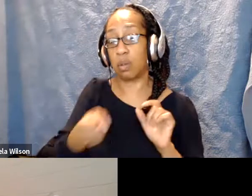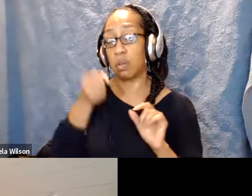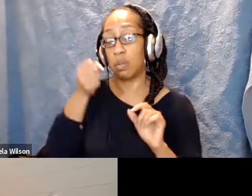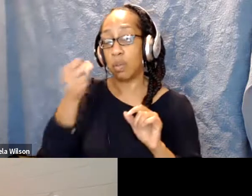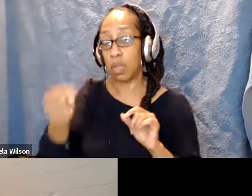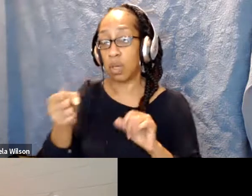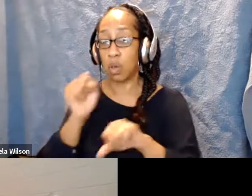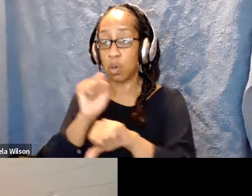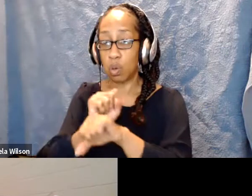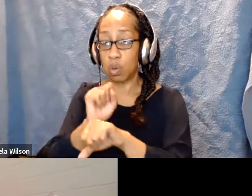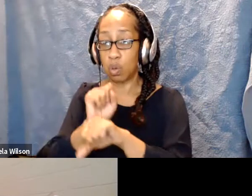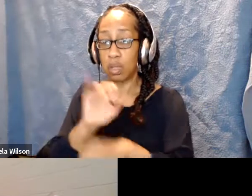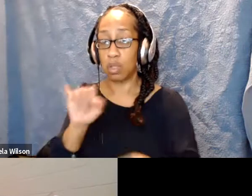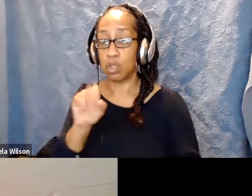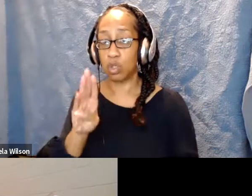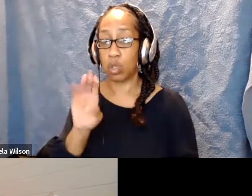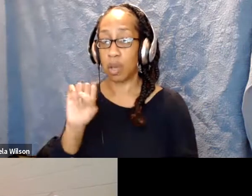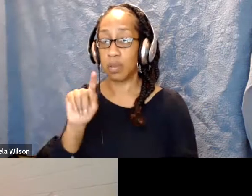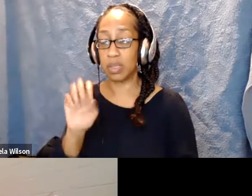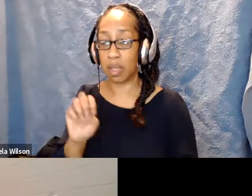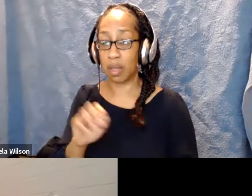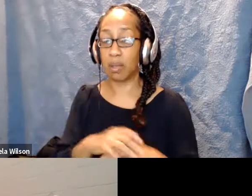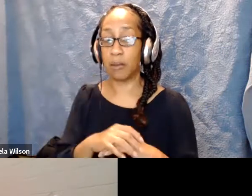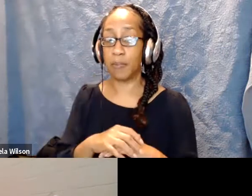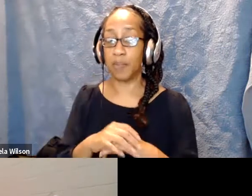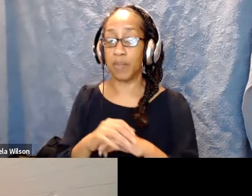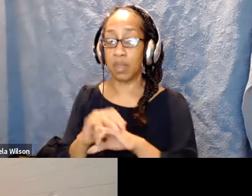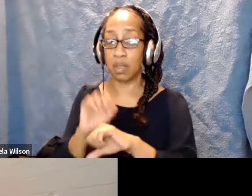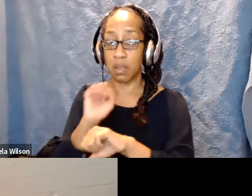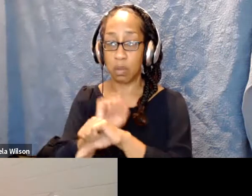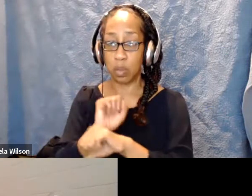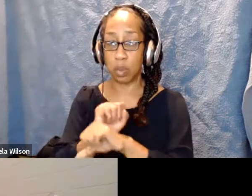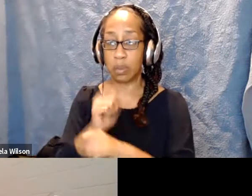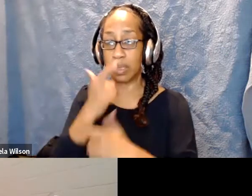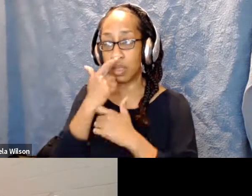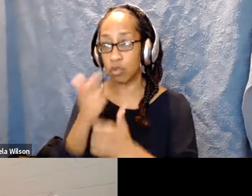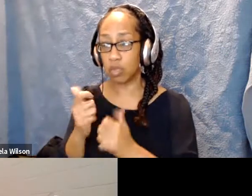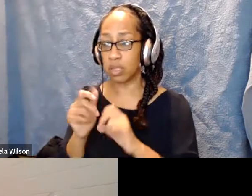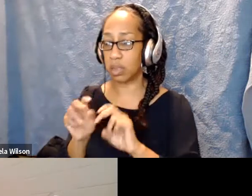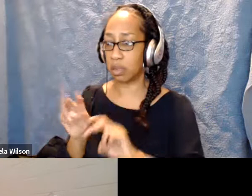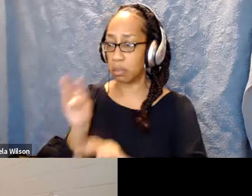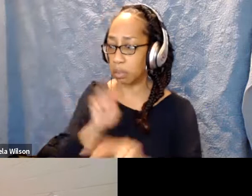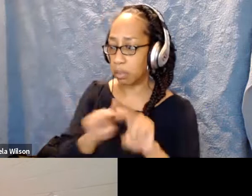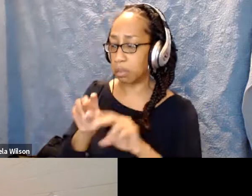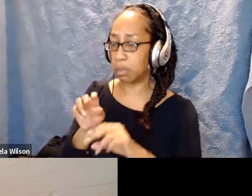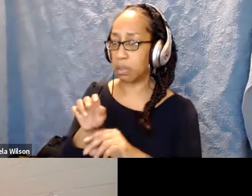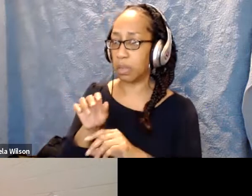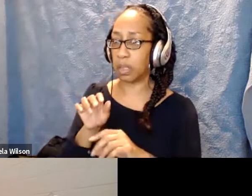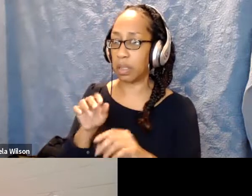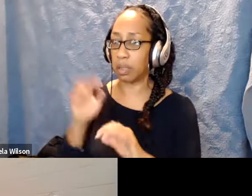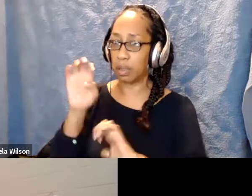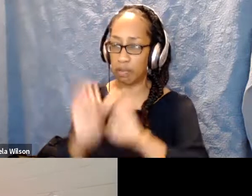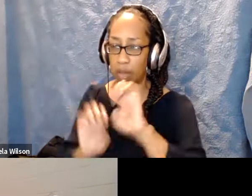experience, and that placement is based on their employment interests and their skills. In the